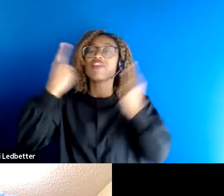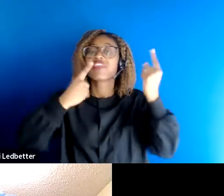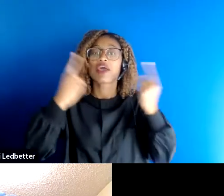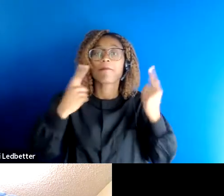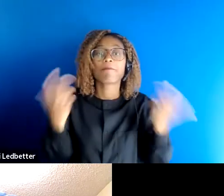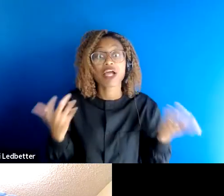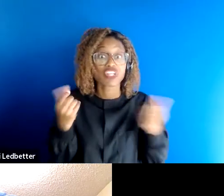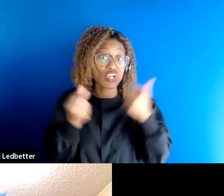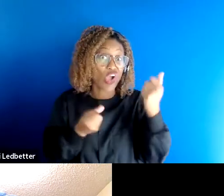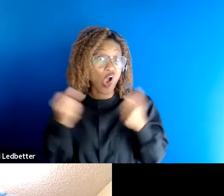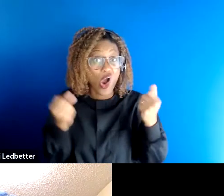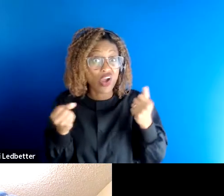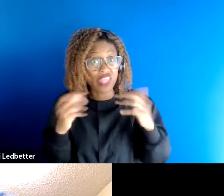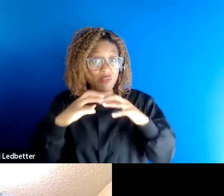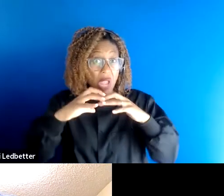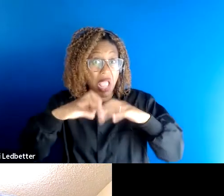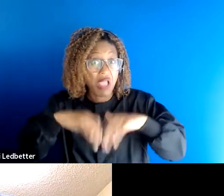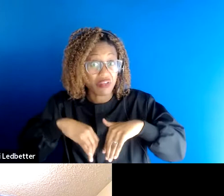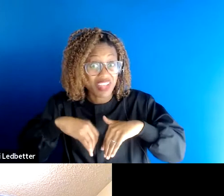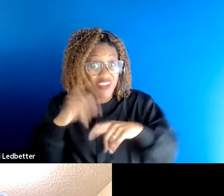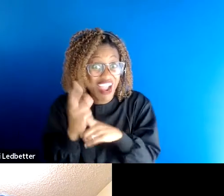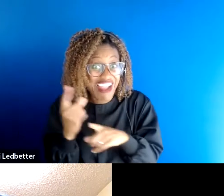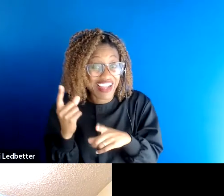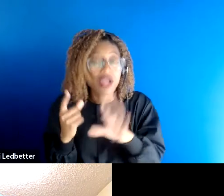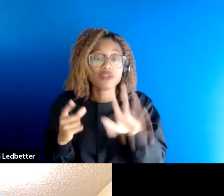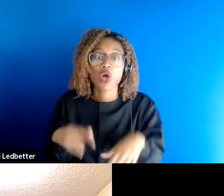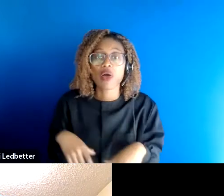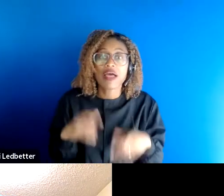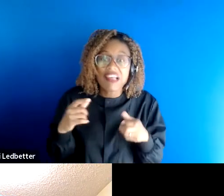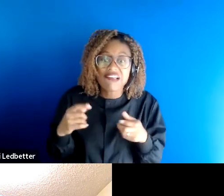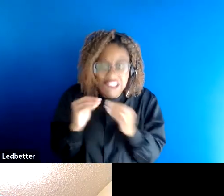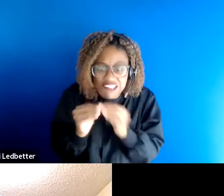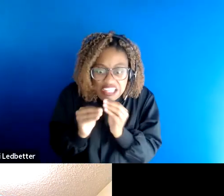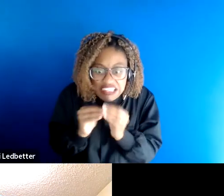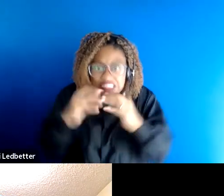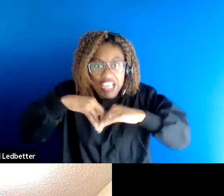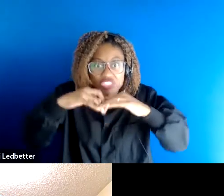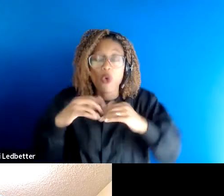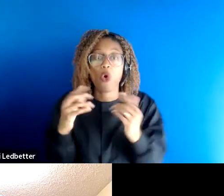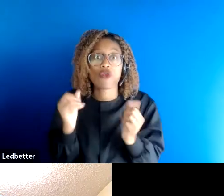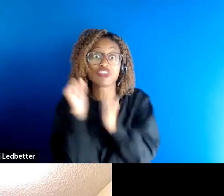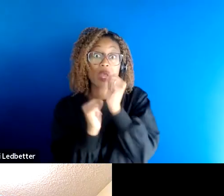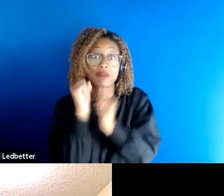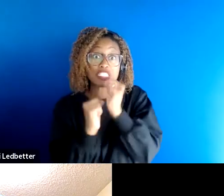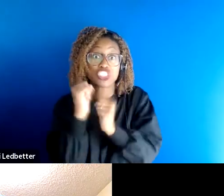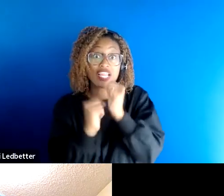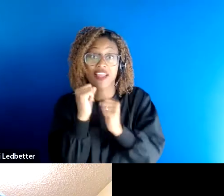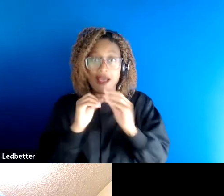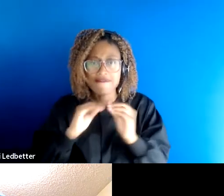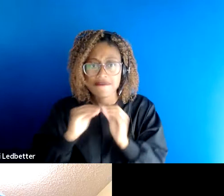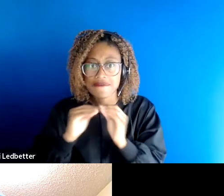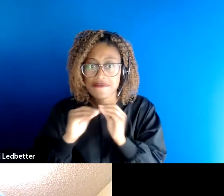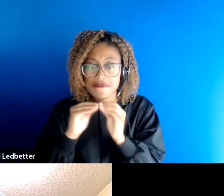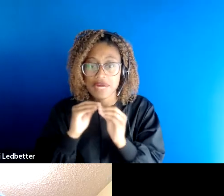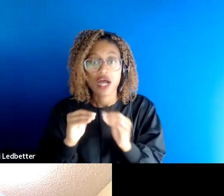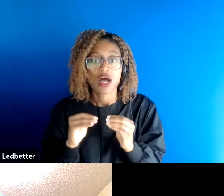its way out, it's making sure that you are fixing the engine or the transmission of the car, and not getting too